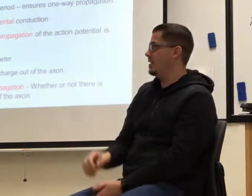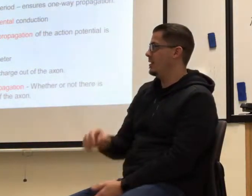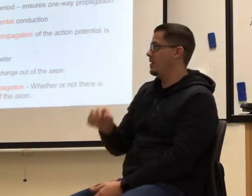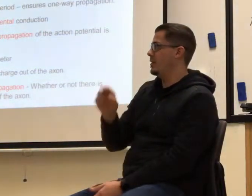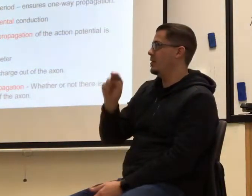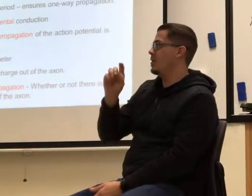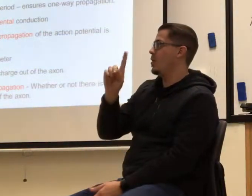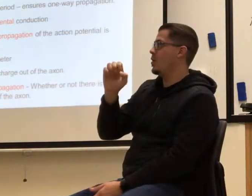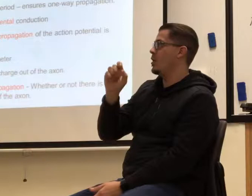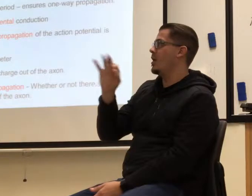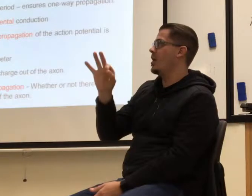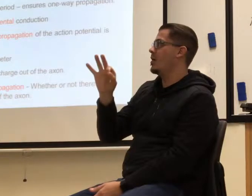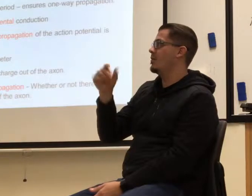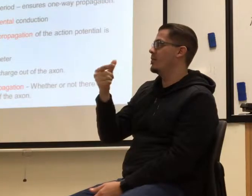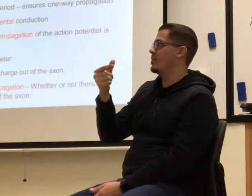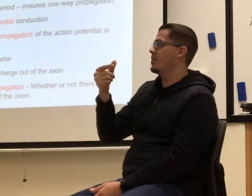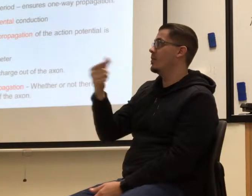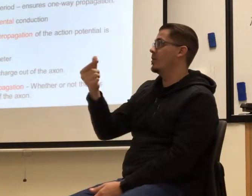Node of